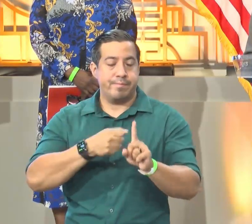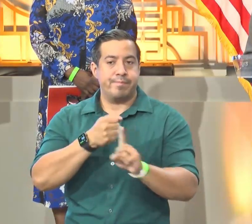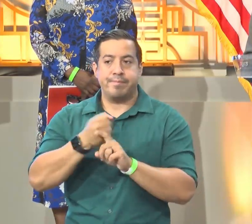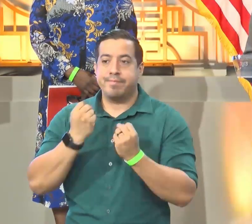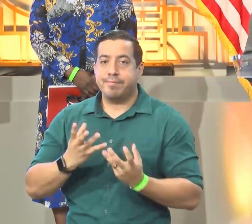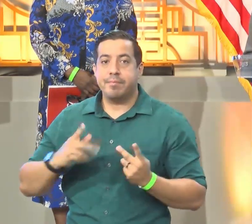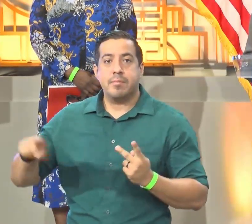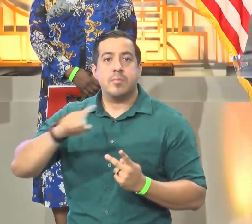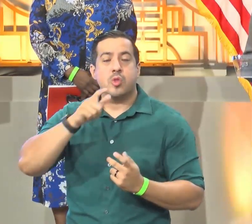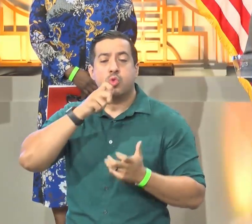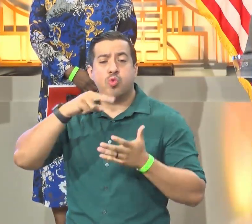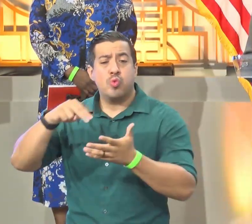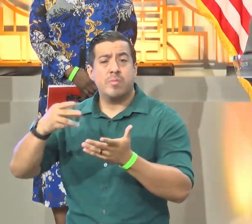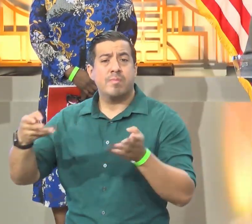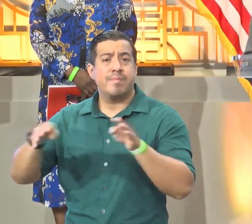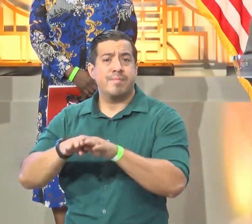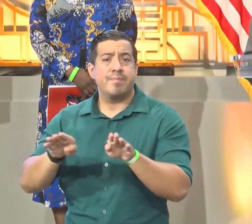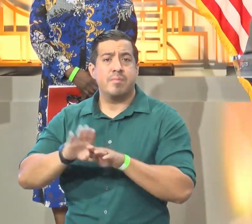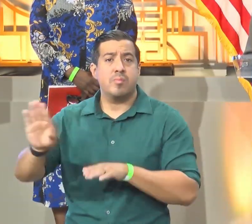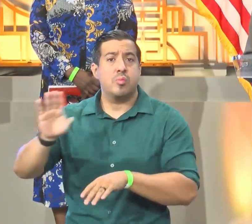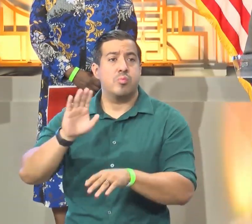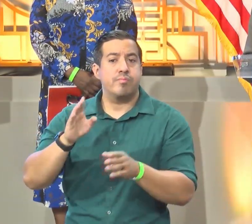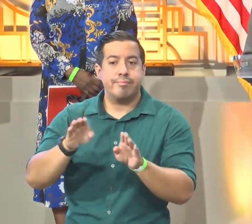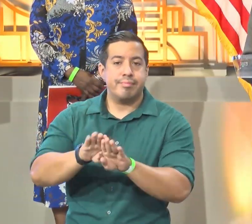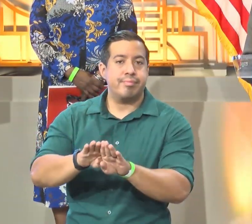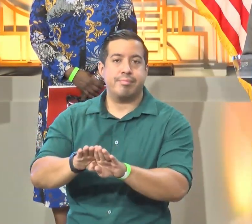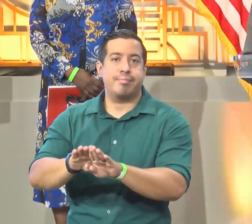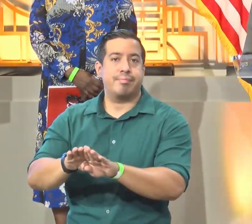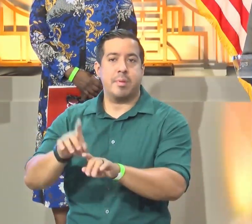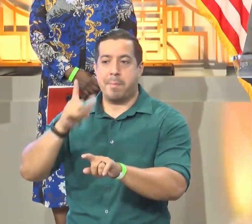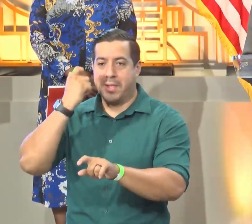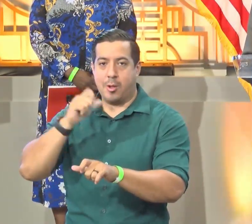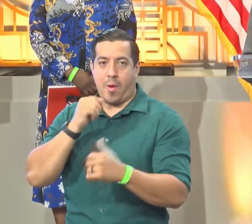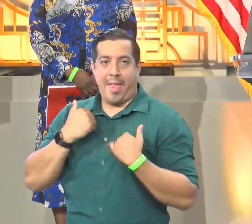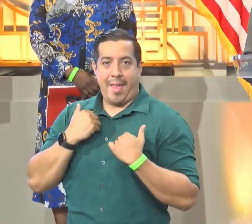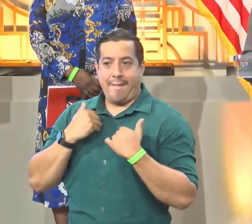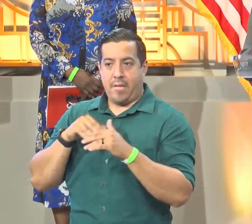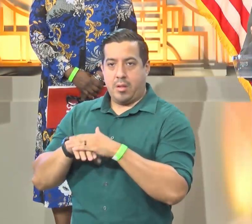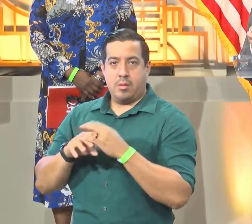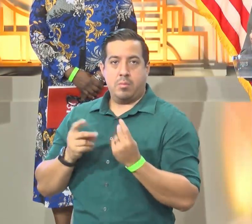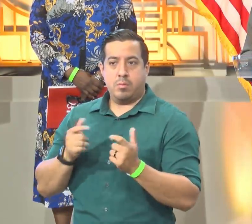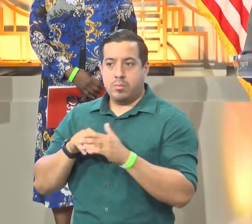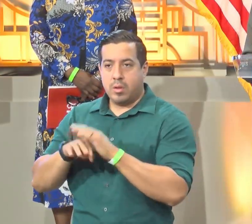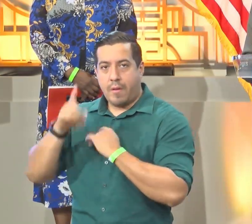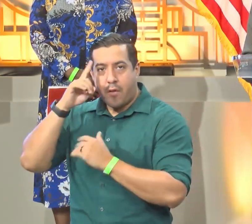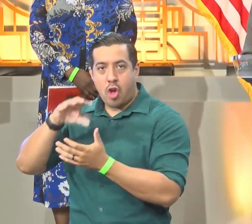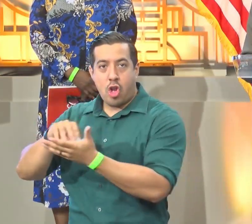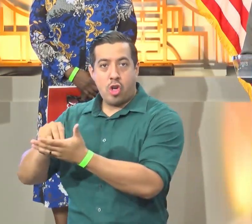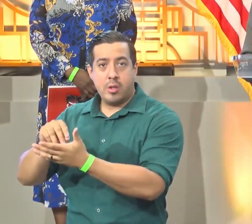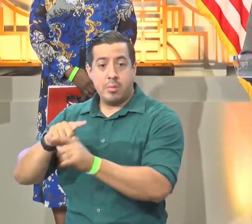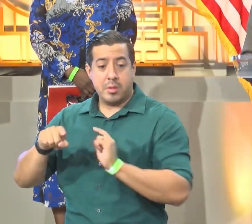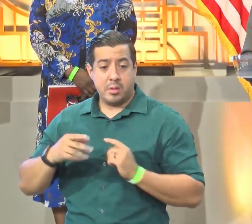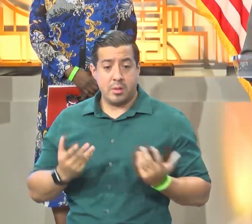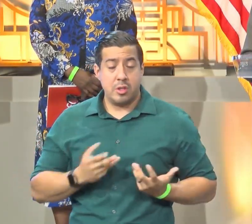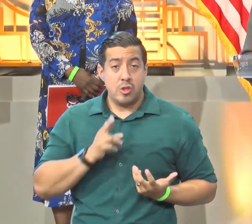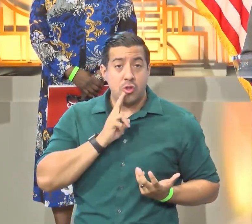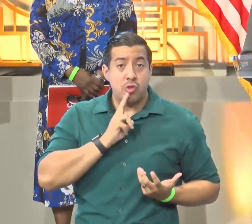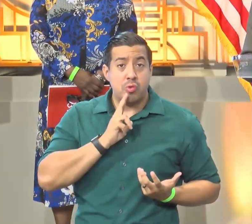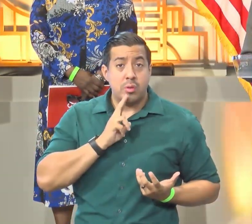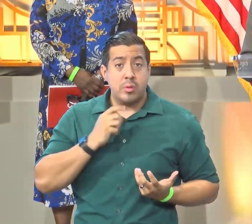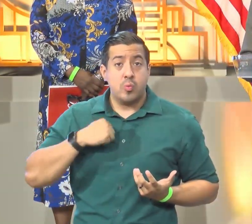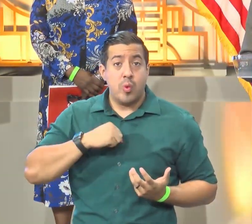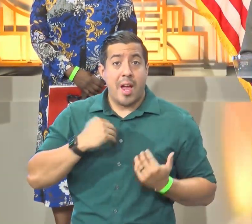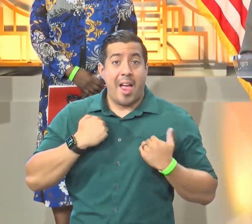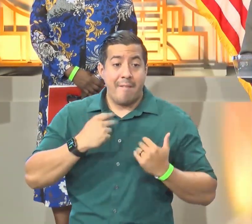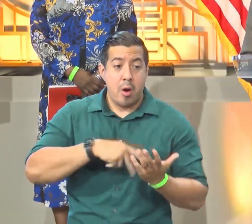their doors because they didn't have the resources for a quick transition to distance learning. In Houston, however, we had programs who